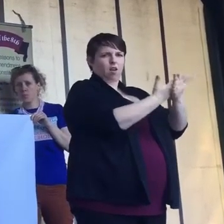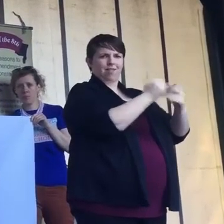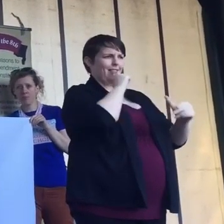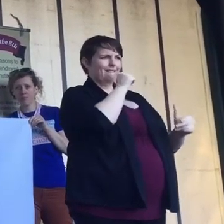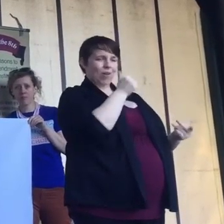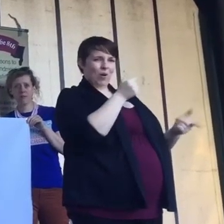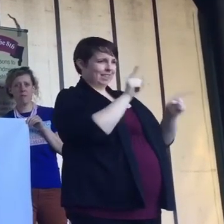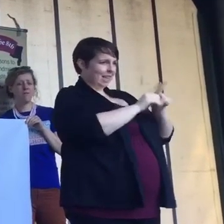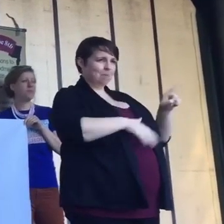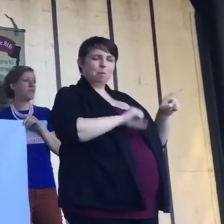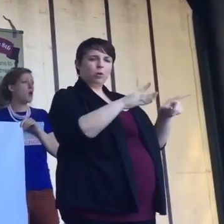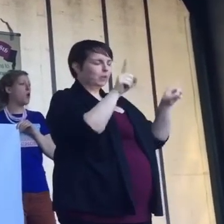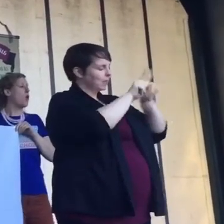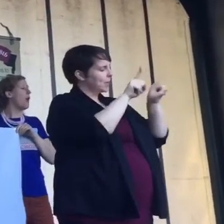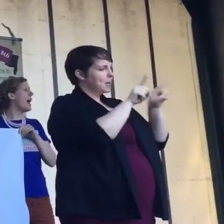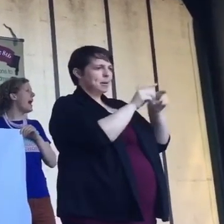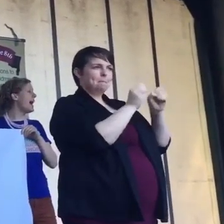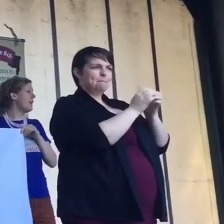different.